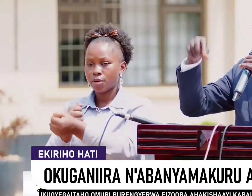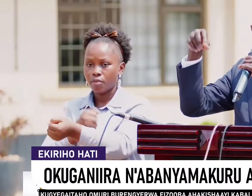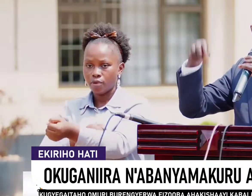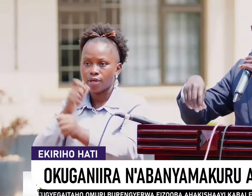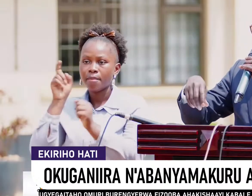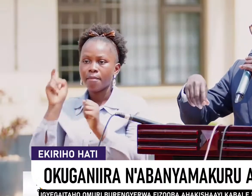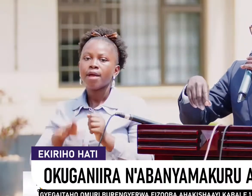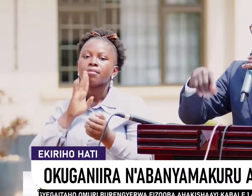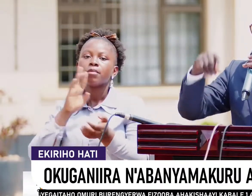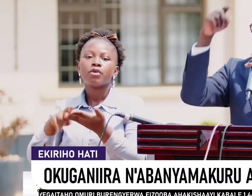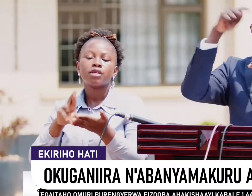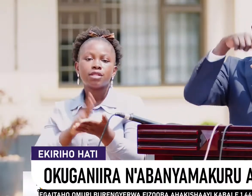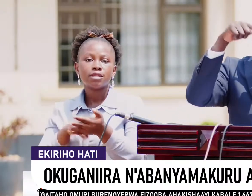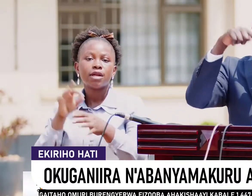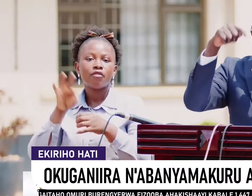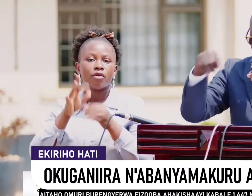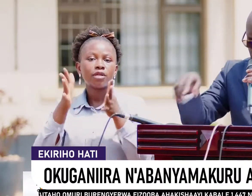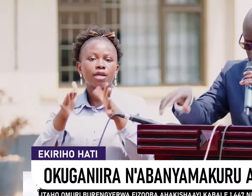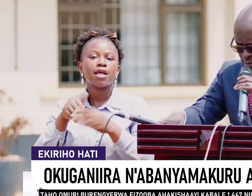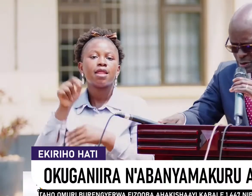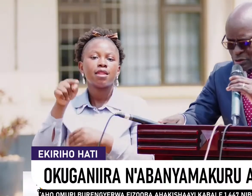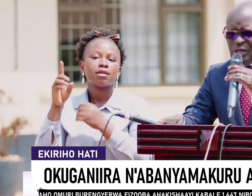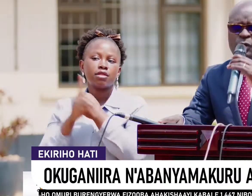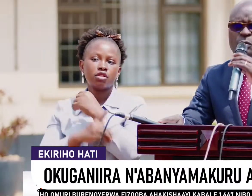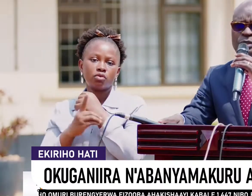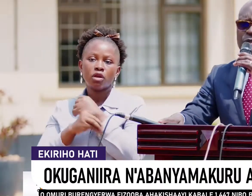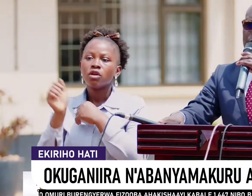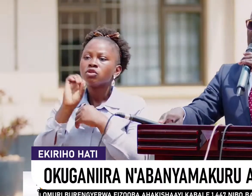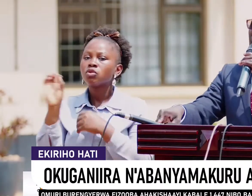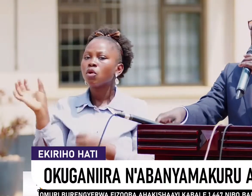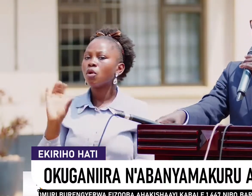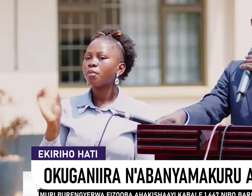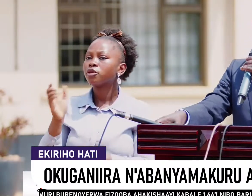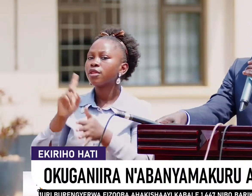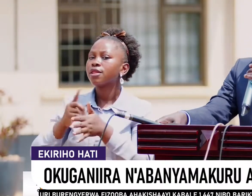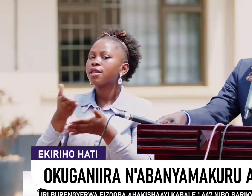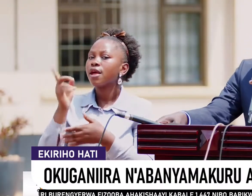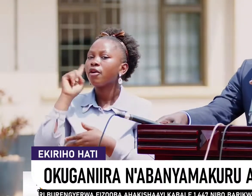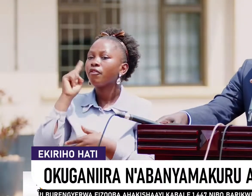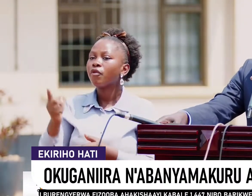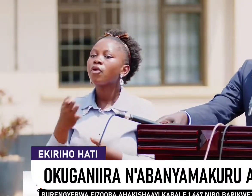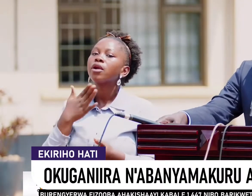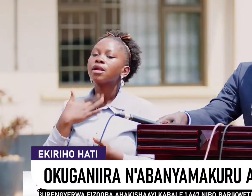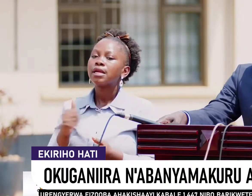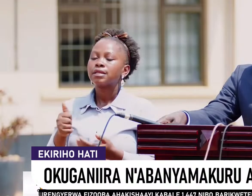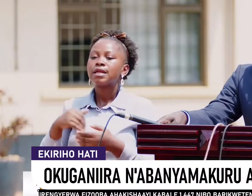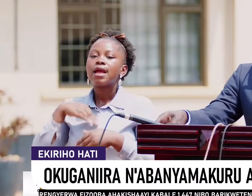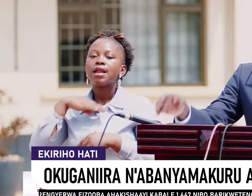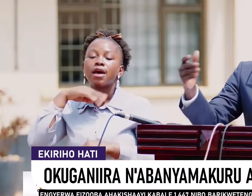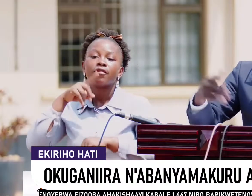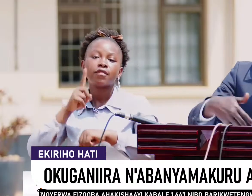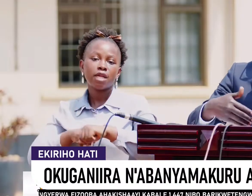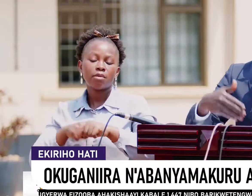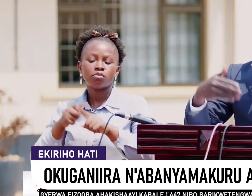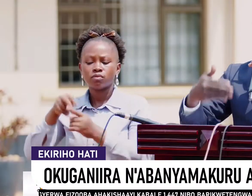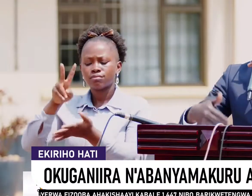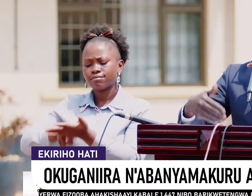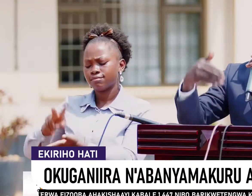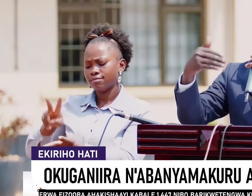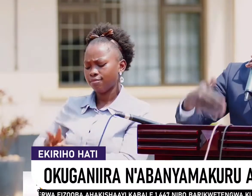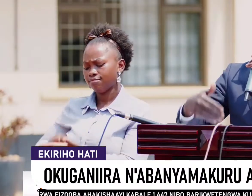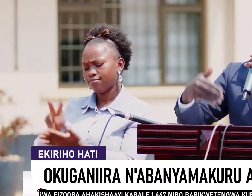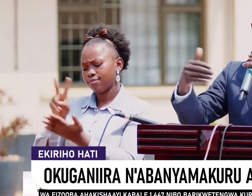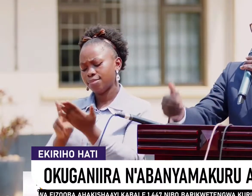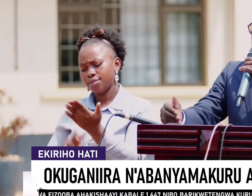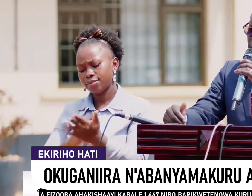be registered voters in that district. So the Commission therefore requires ample time to verify, to go